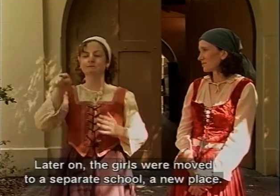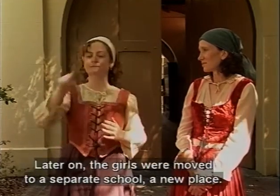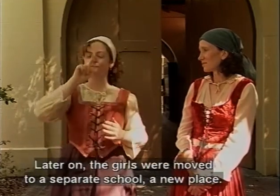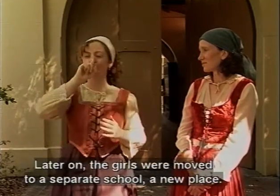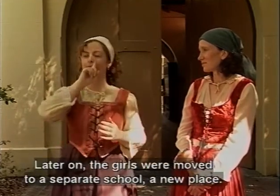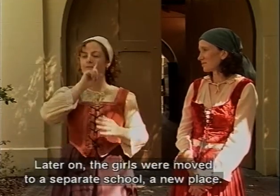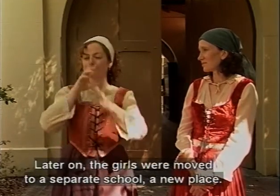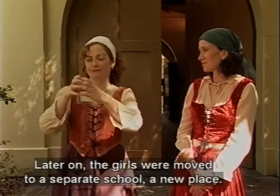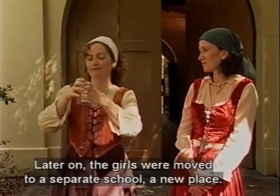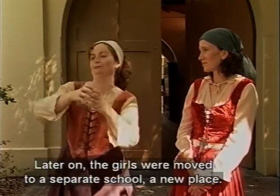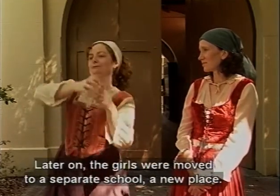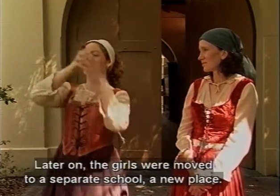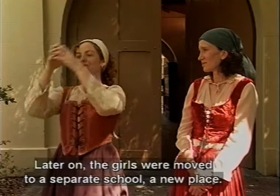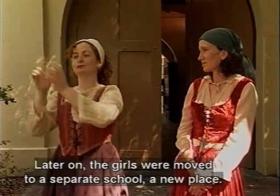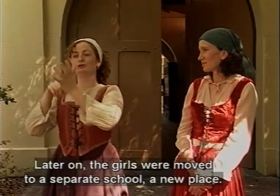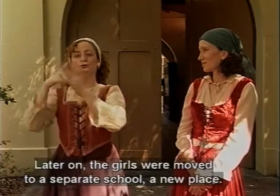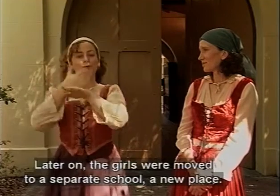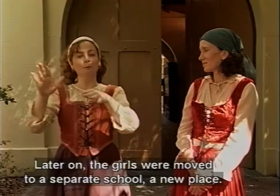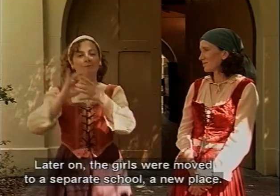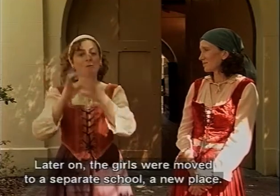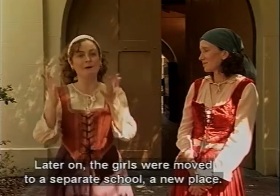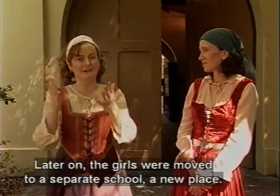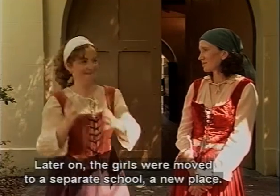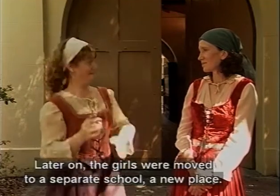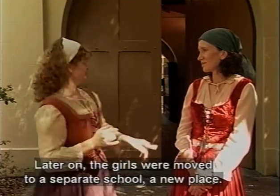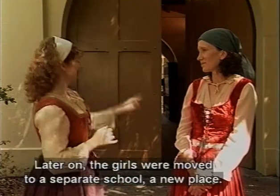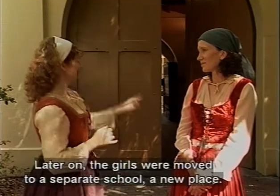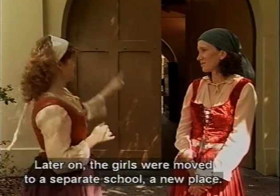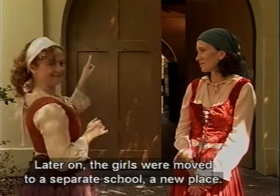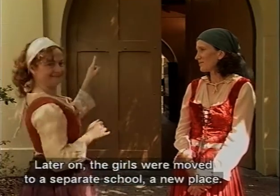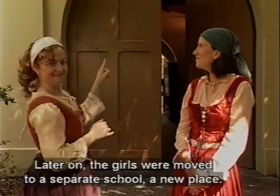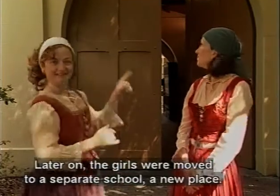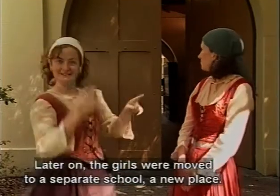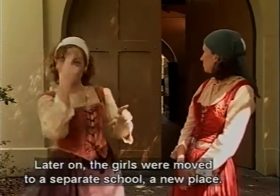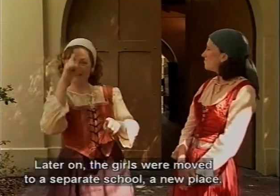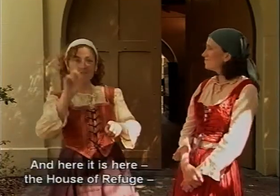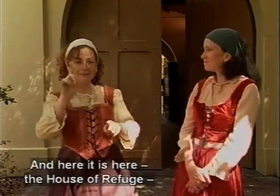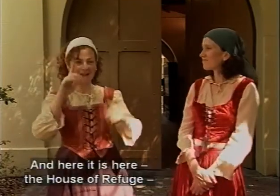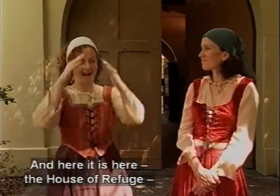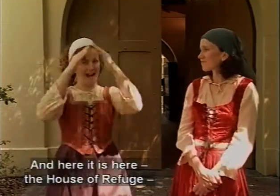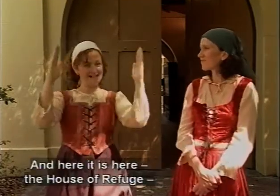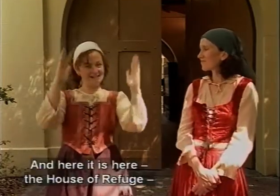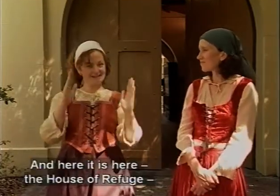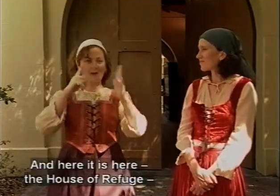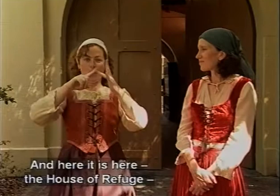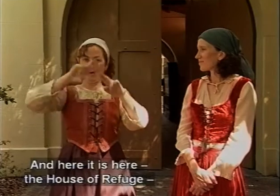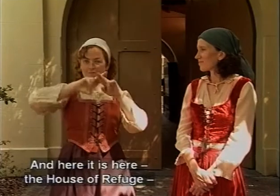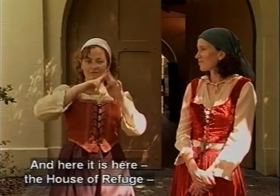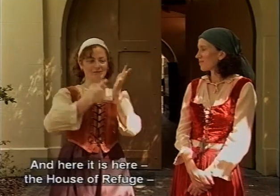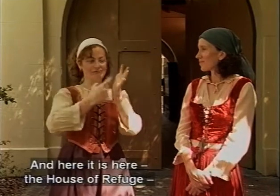Later on, the girls were then moved to a separate school, to a new place, and here it is here. The name of this place is the